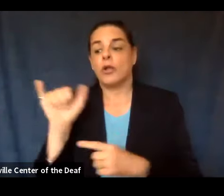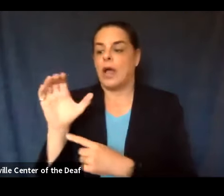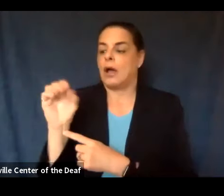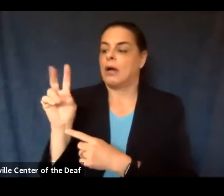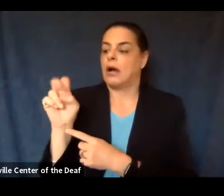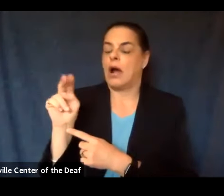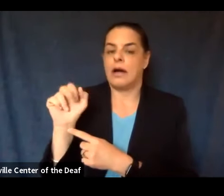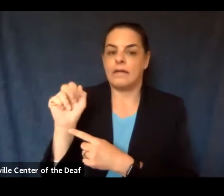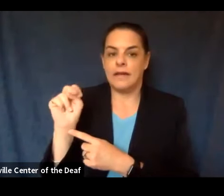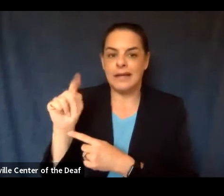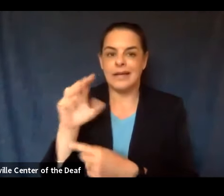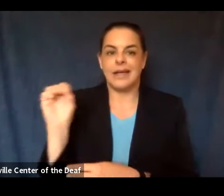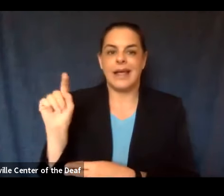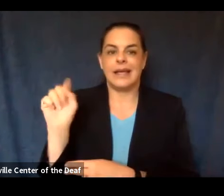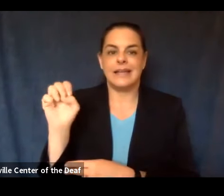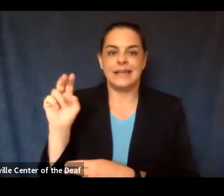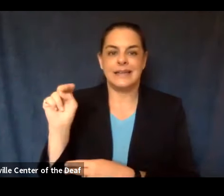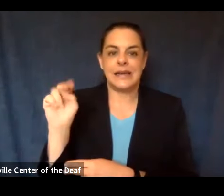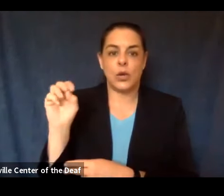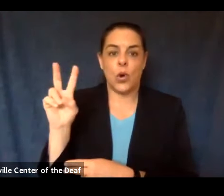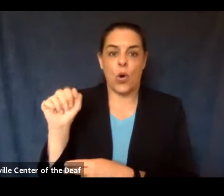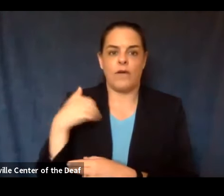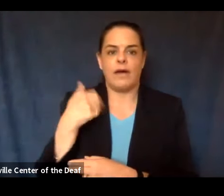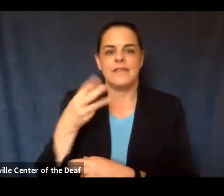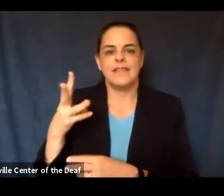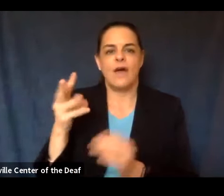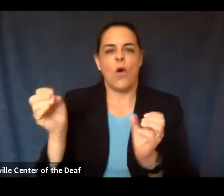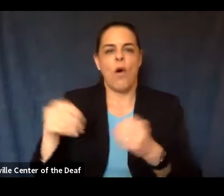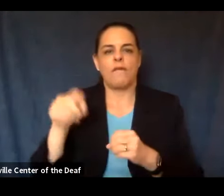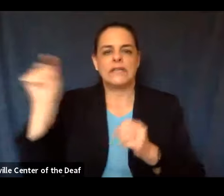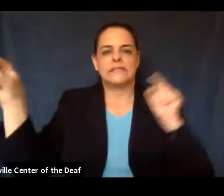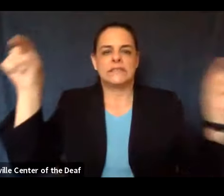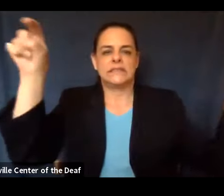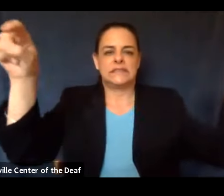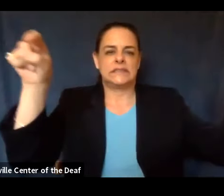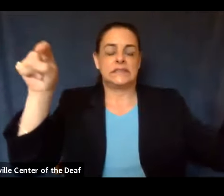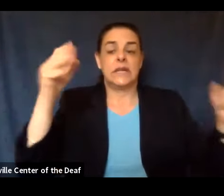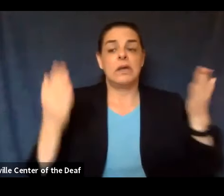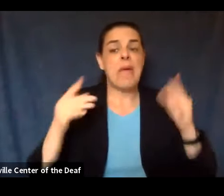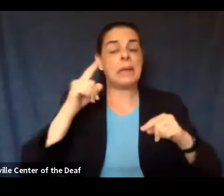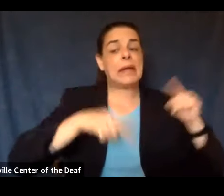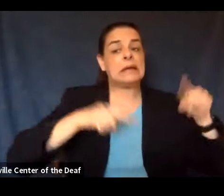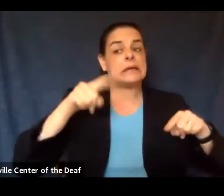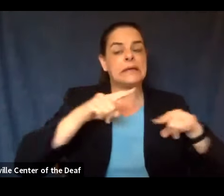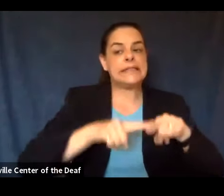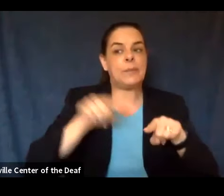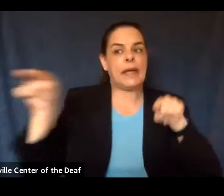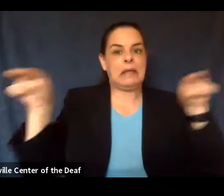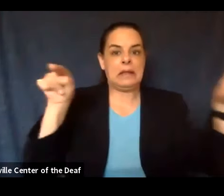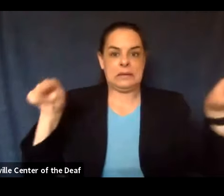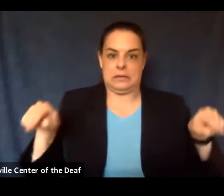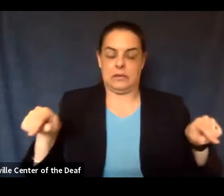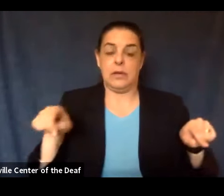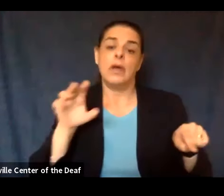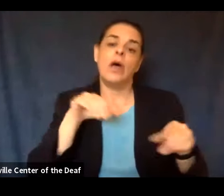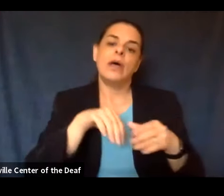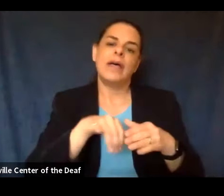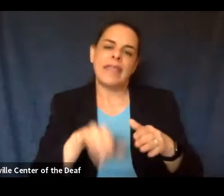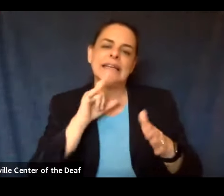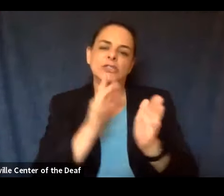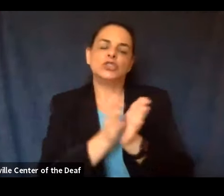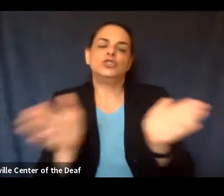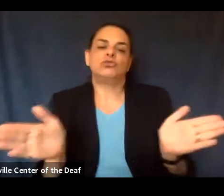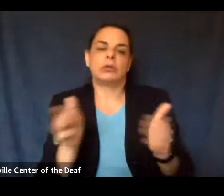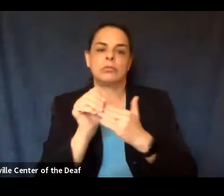have several satellite facilities, and it may vary by facility. So in general, that is the general guideline,